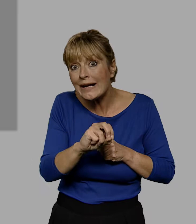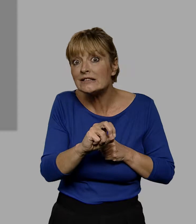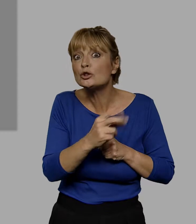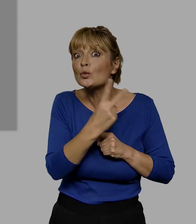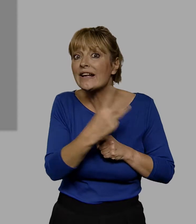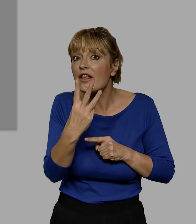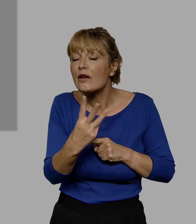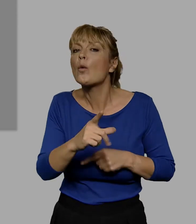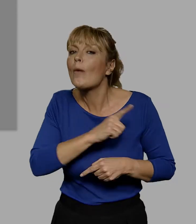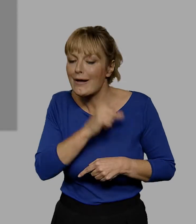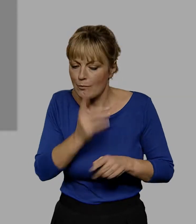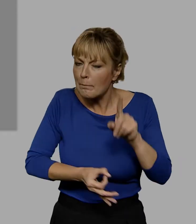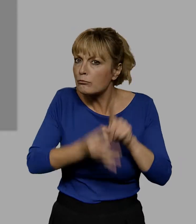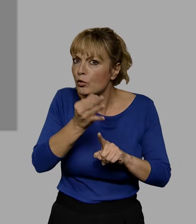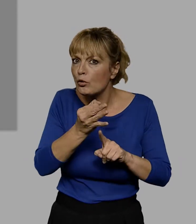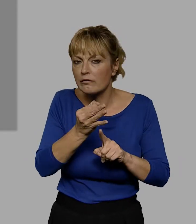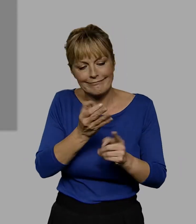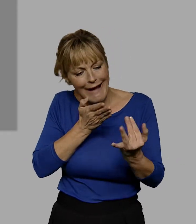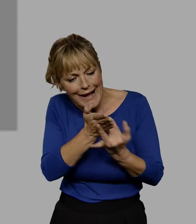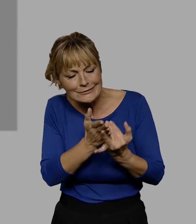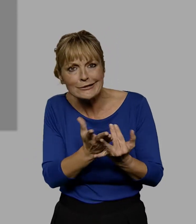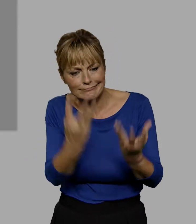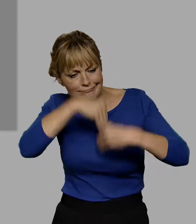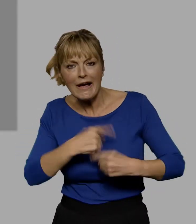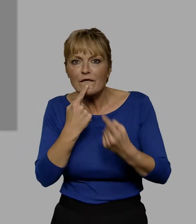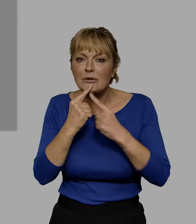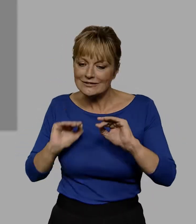access to information and services for BSL users.